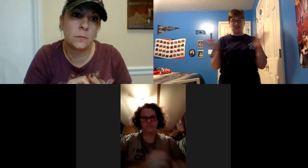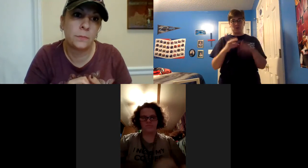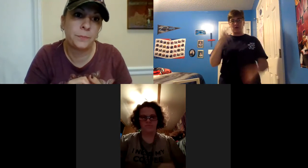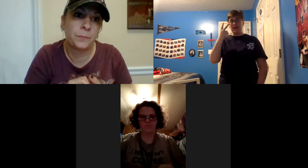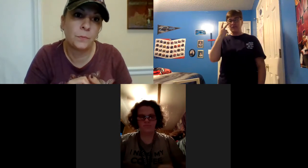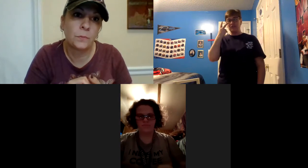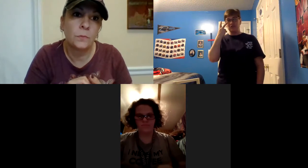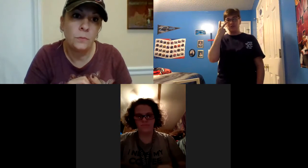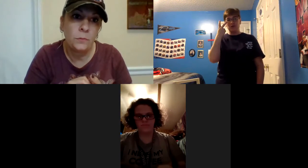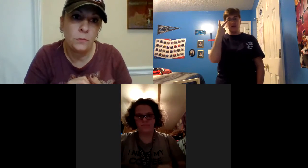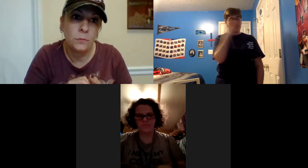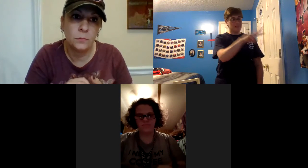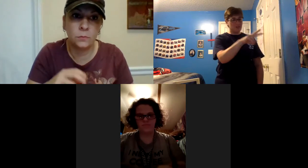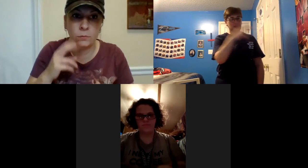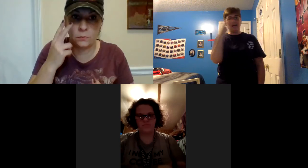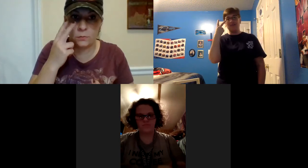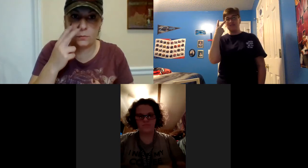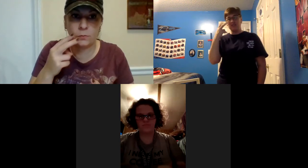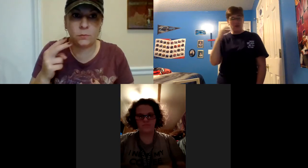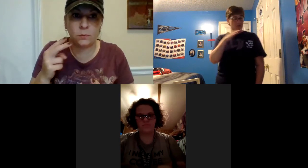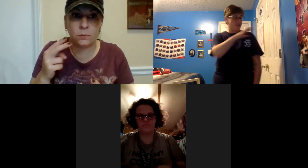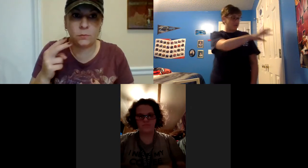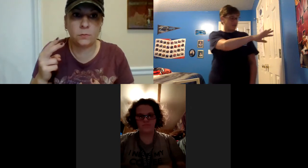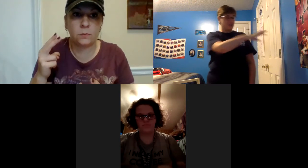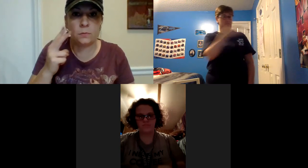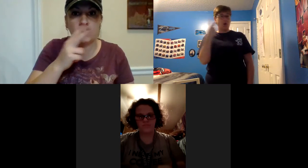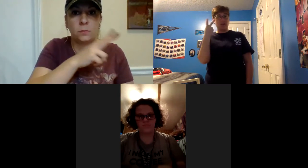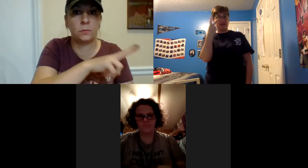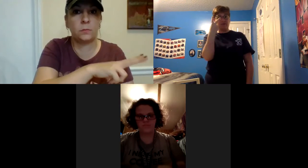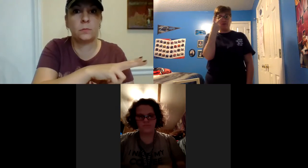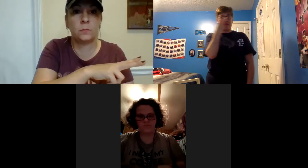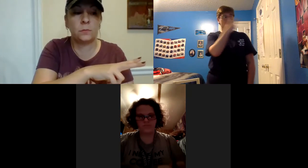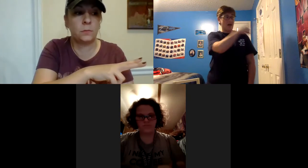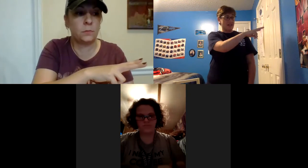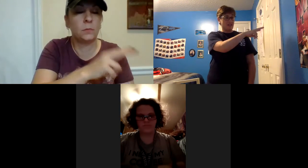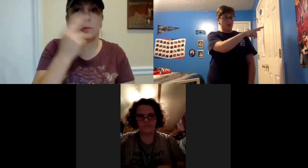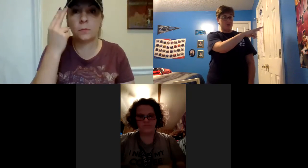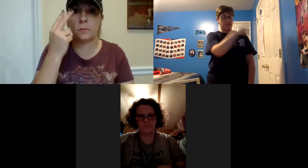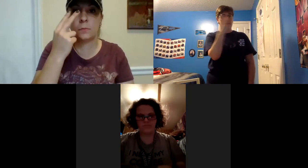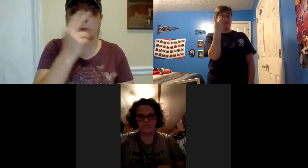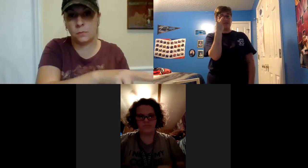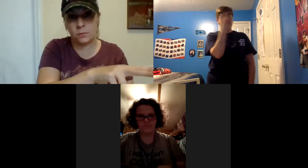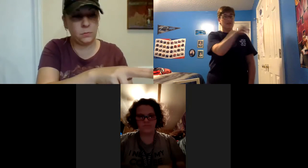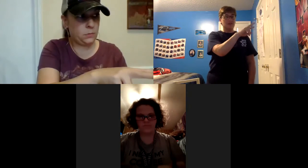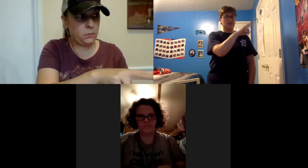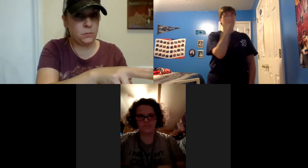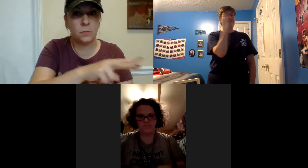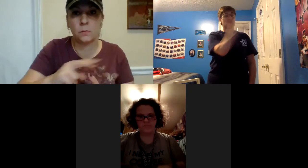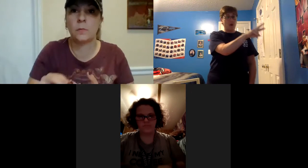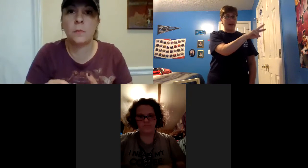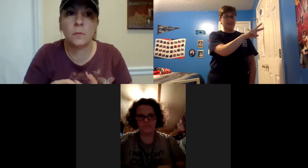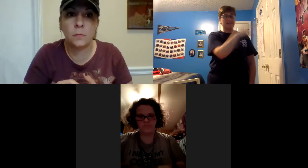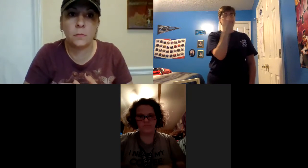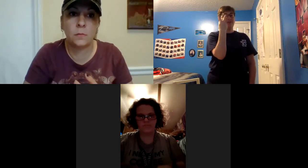make that shorter and just do look left, and you're actually you're making your eyes go to the left. Look